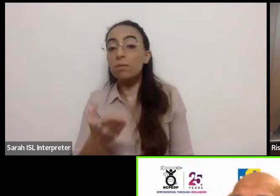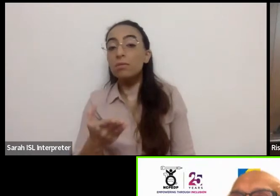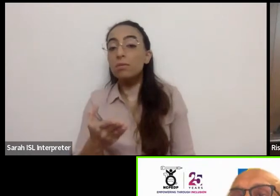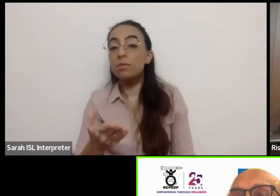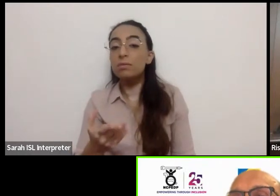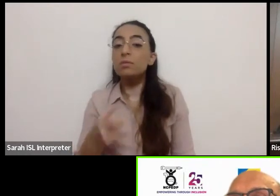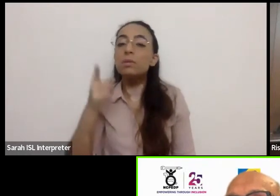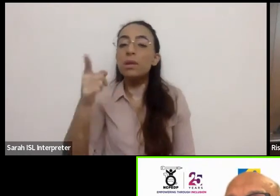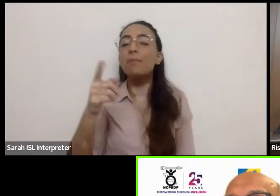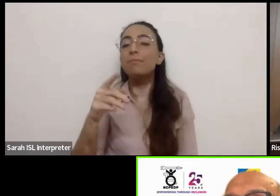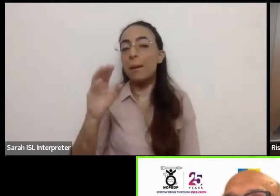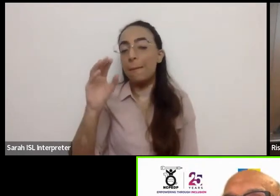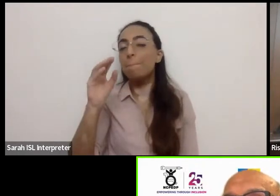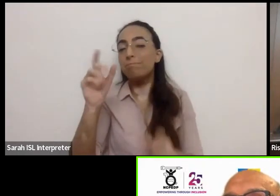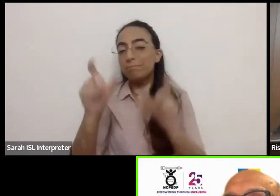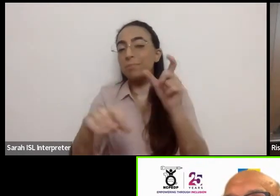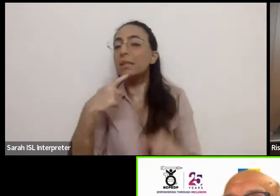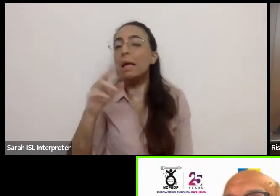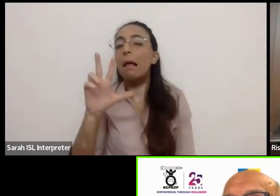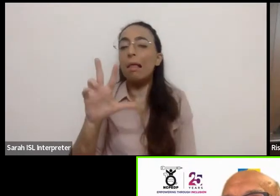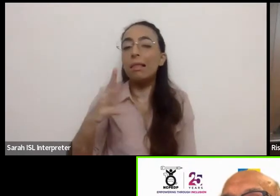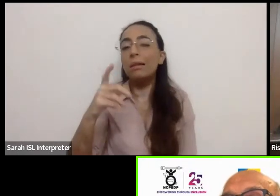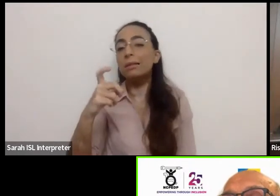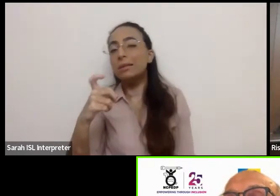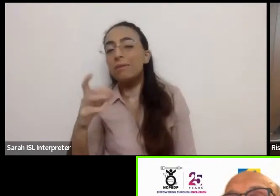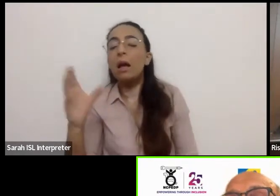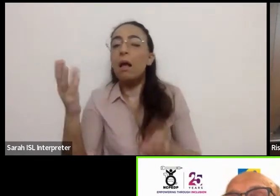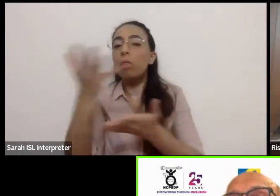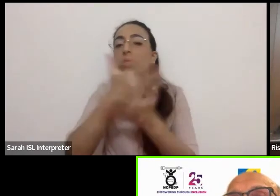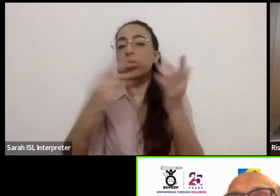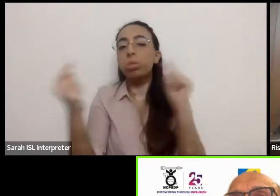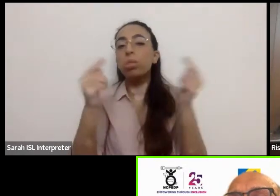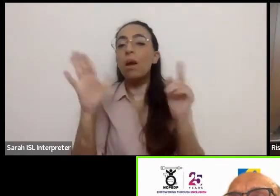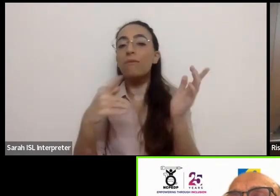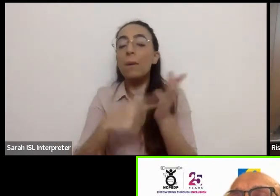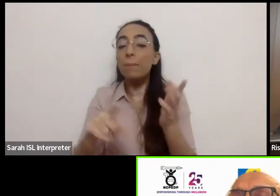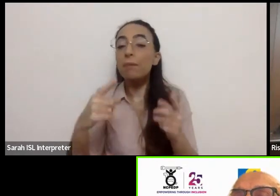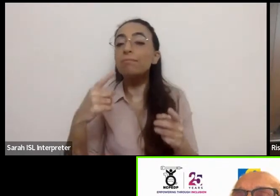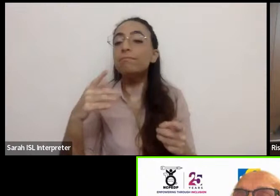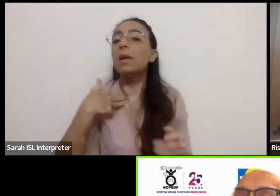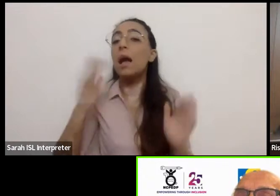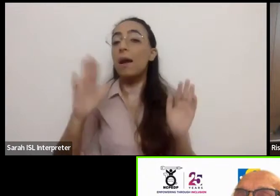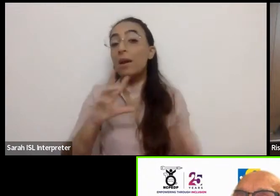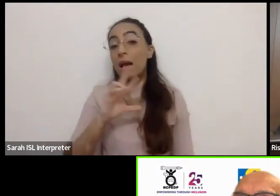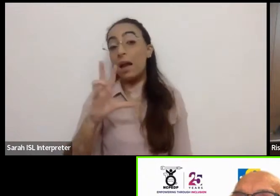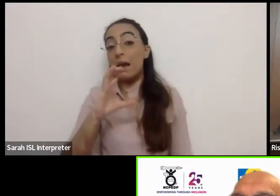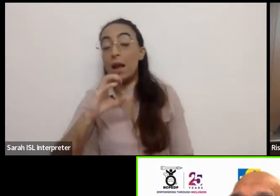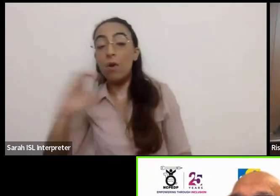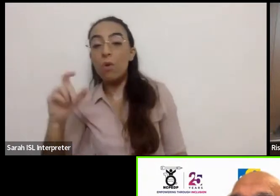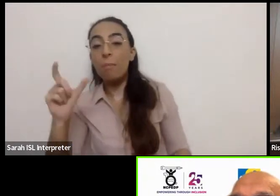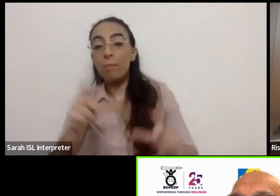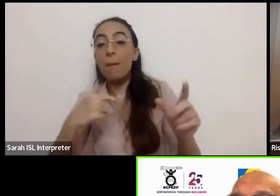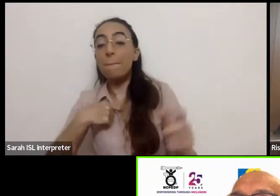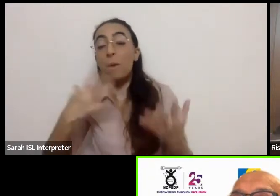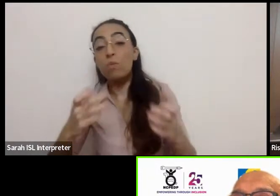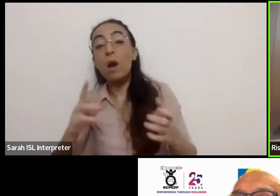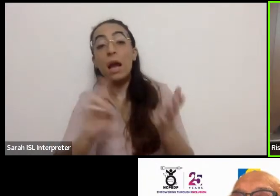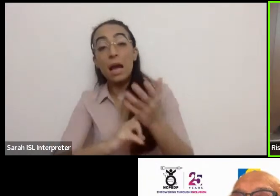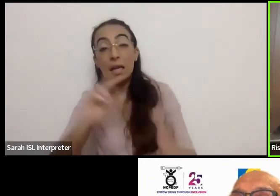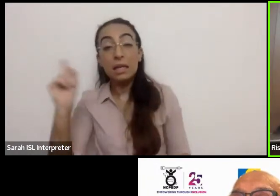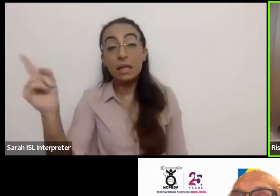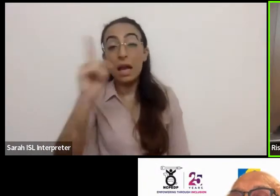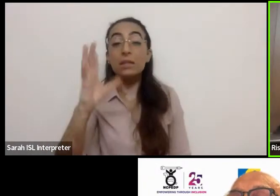or 7, but it's pretty large, whatever number we come up with. How do we make it a national priority?